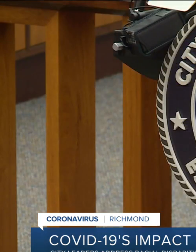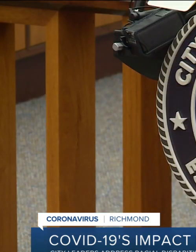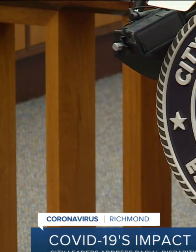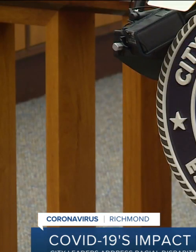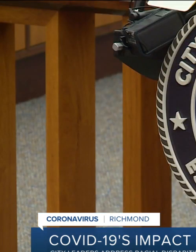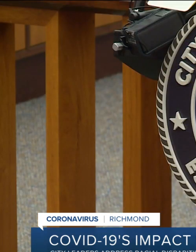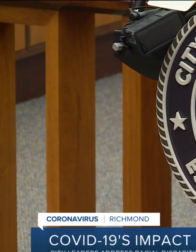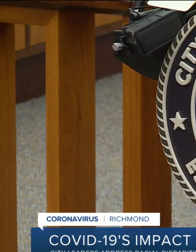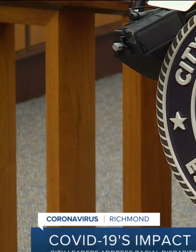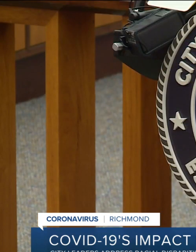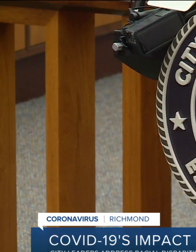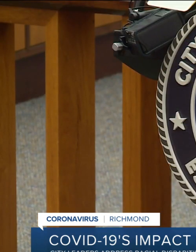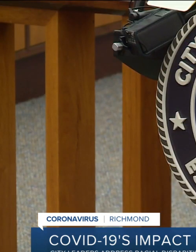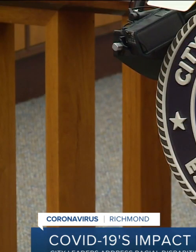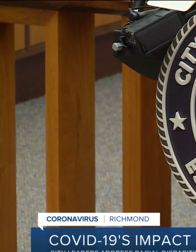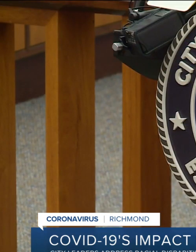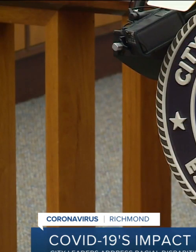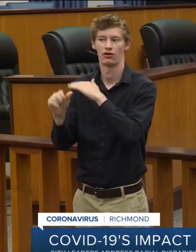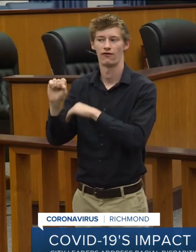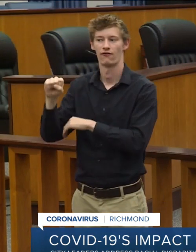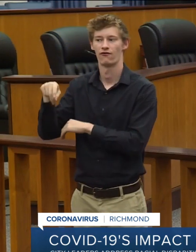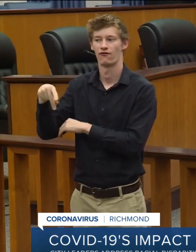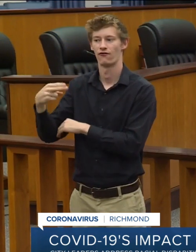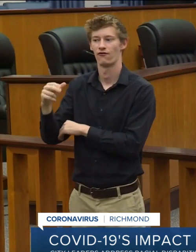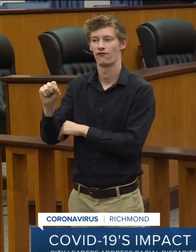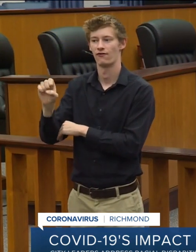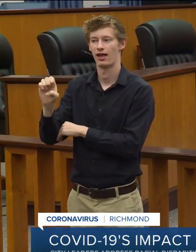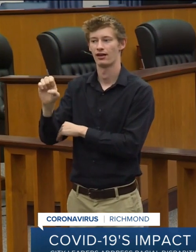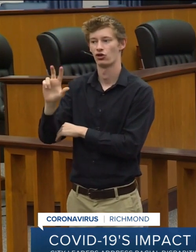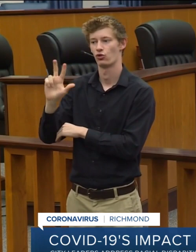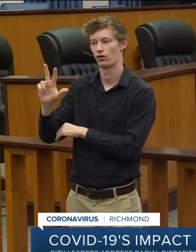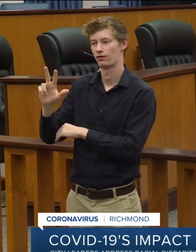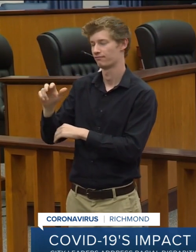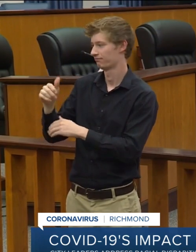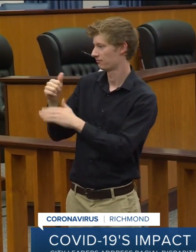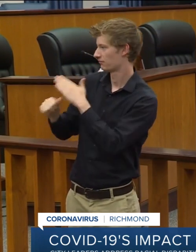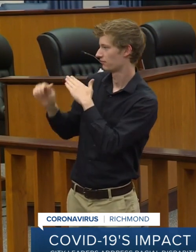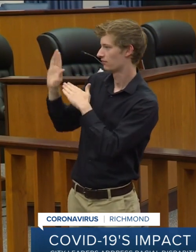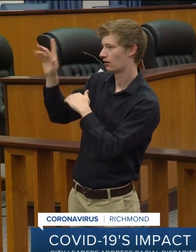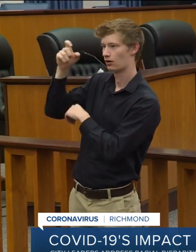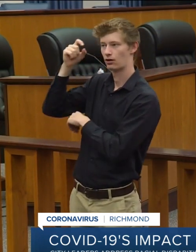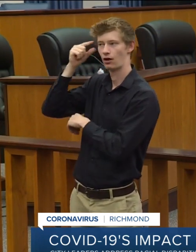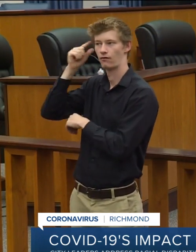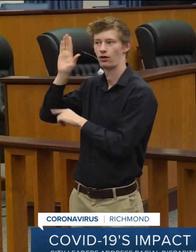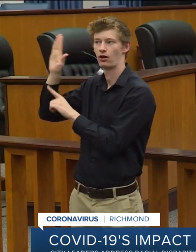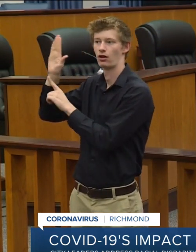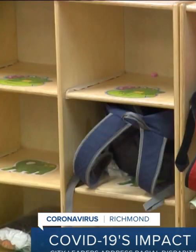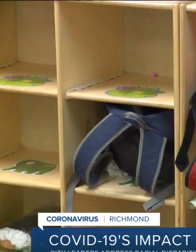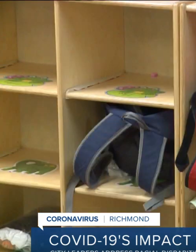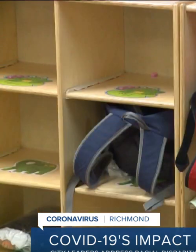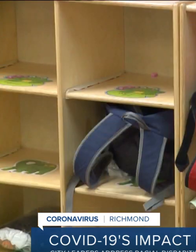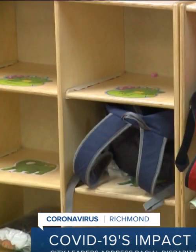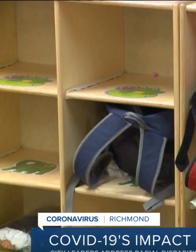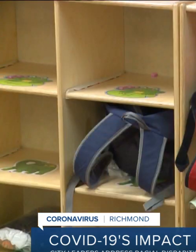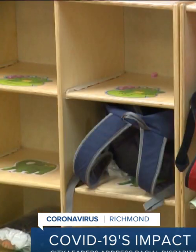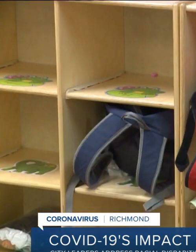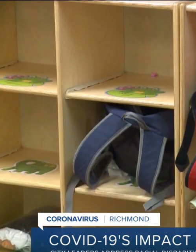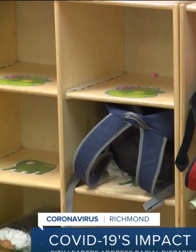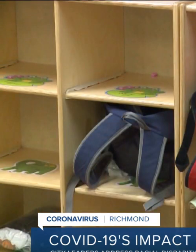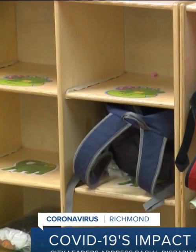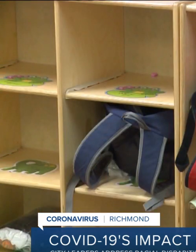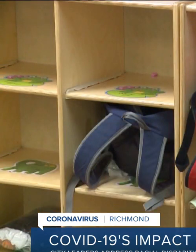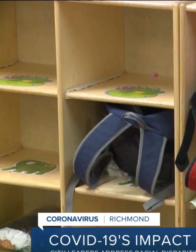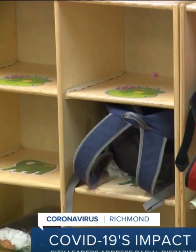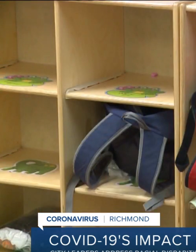remains in phase 3. Richmond Mayor LeVar Stoney says the city will use $1 million in CARES Act funding to help existing